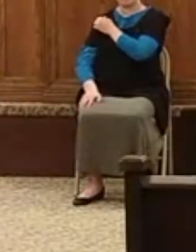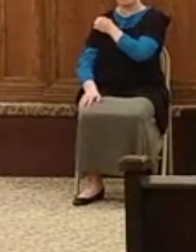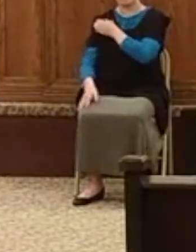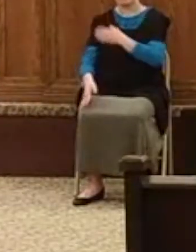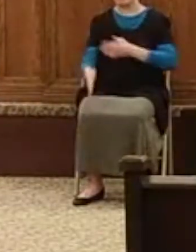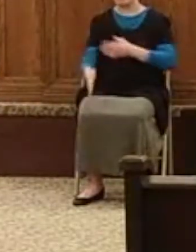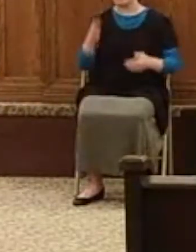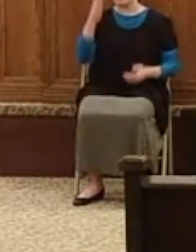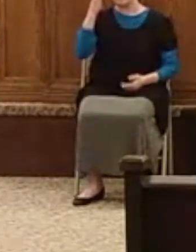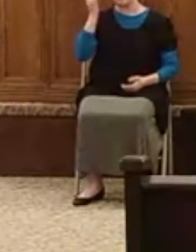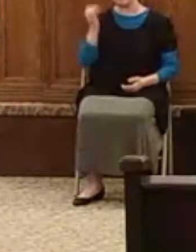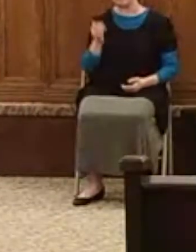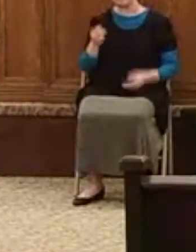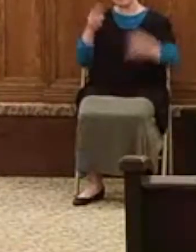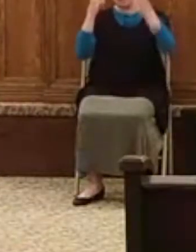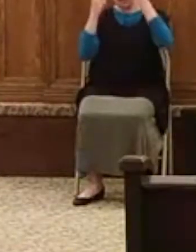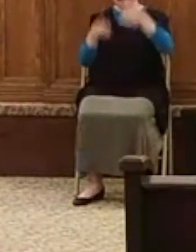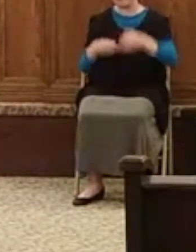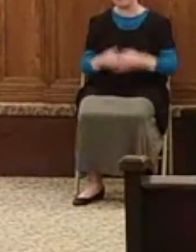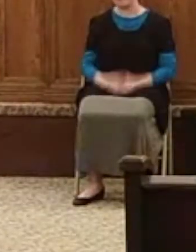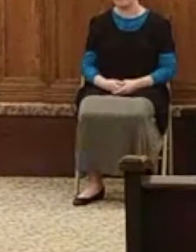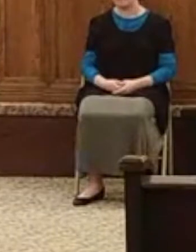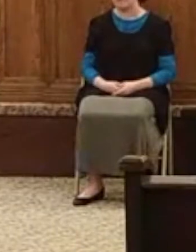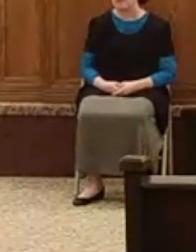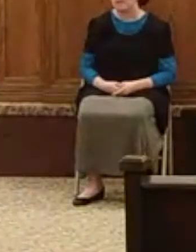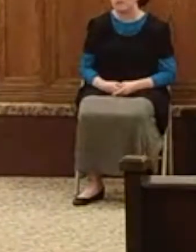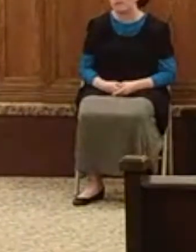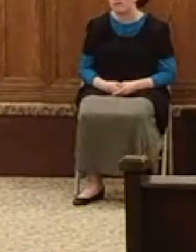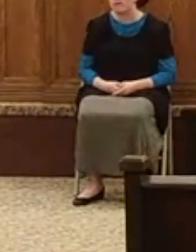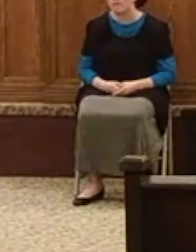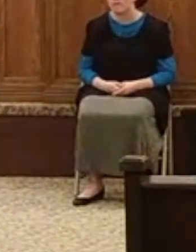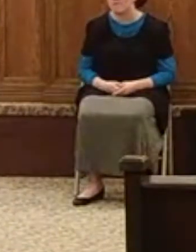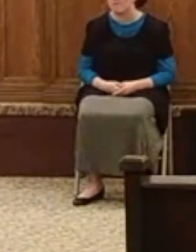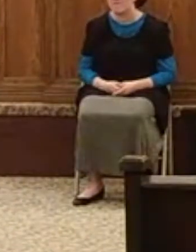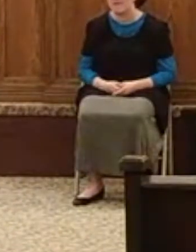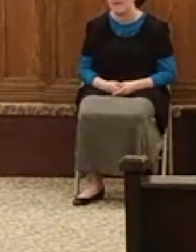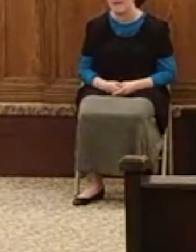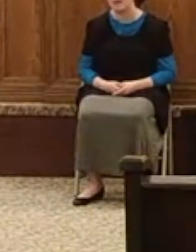soul. That's why I am what I am today. Thank you,